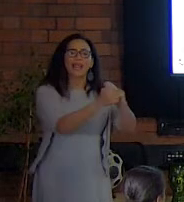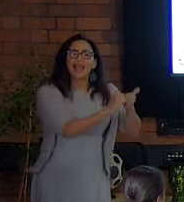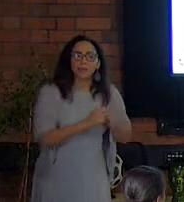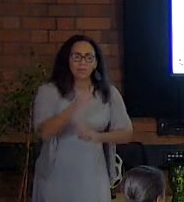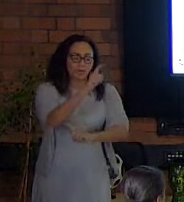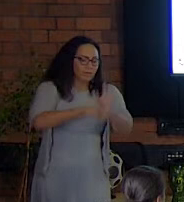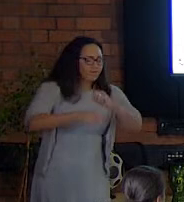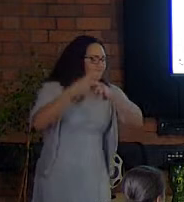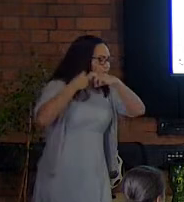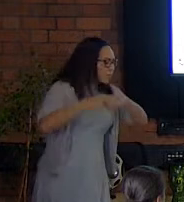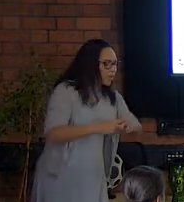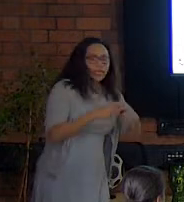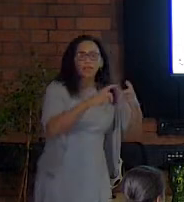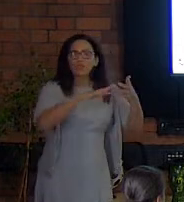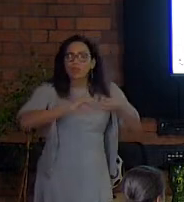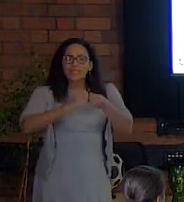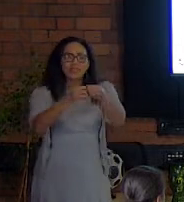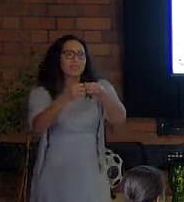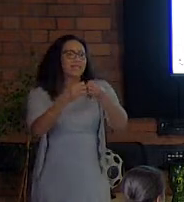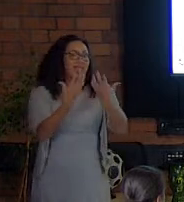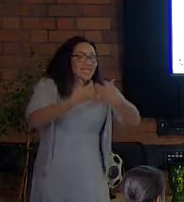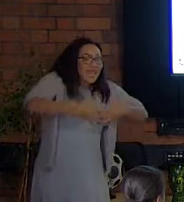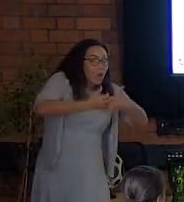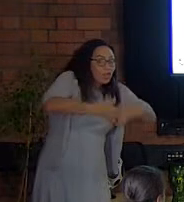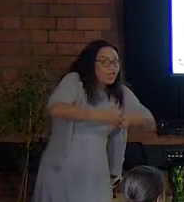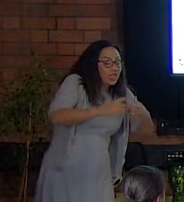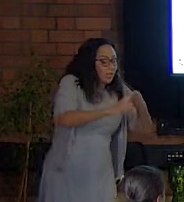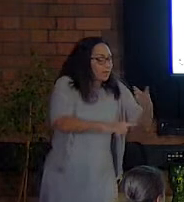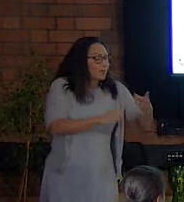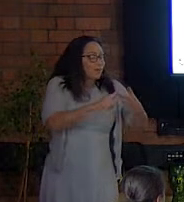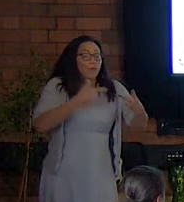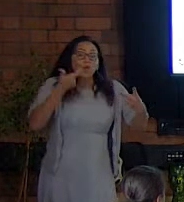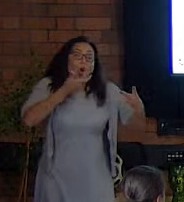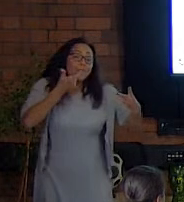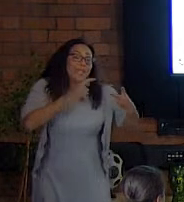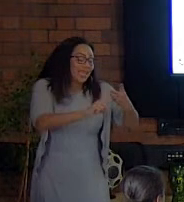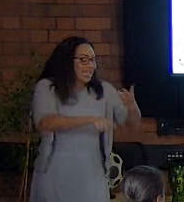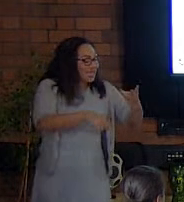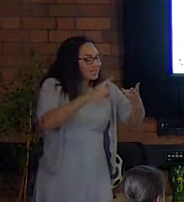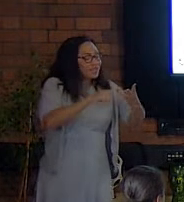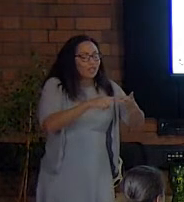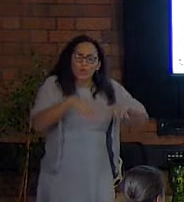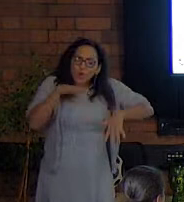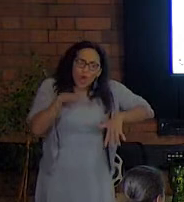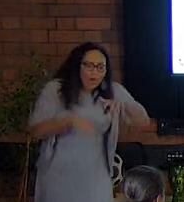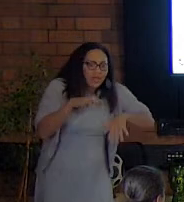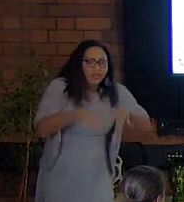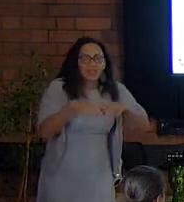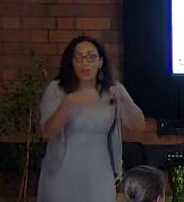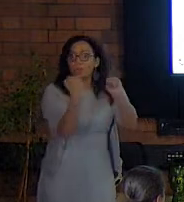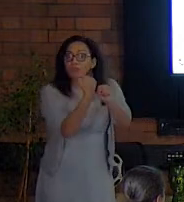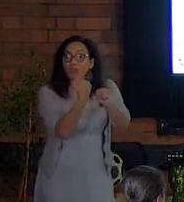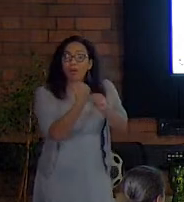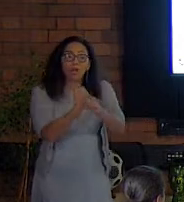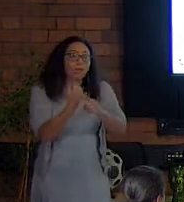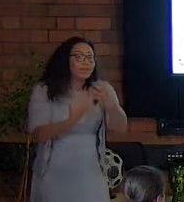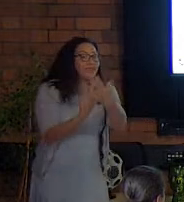exploring creativity and technology with everything from comedy to coding and product development to performance